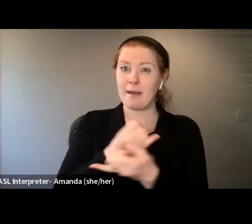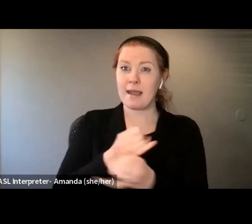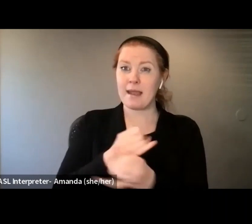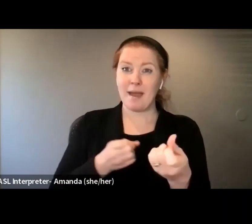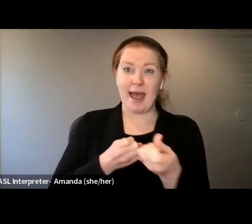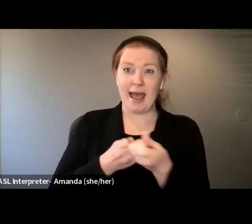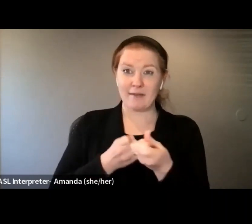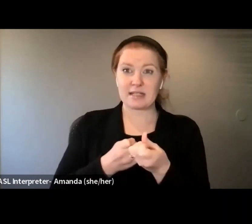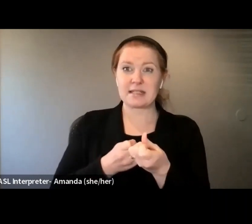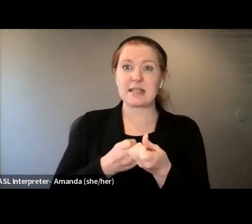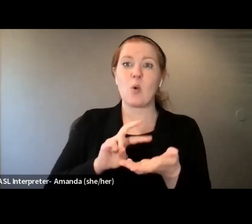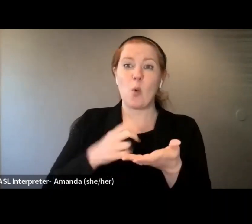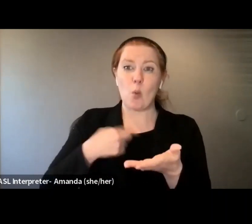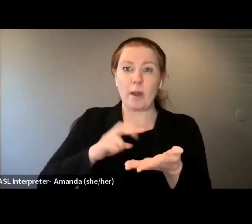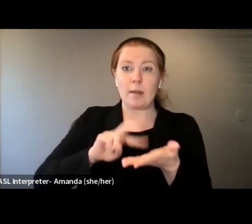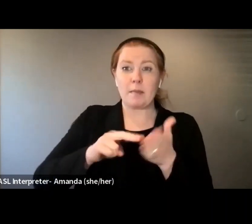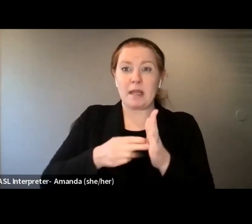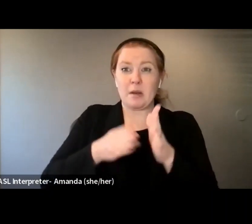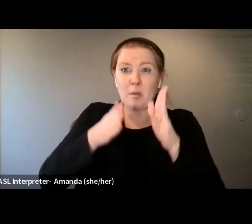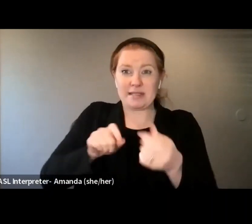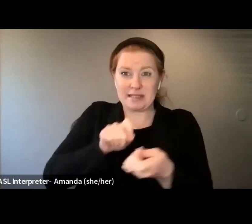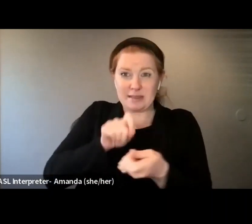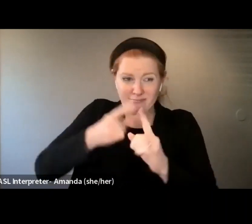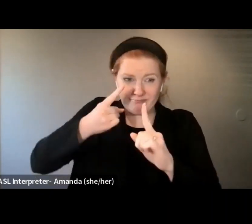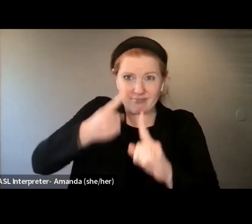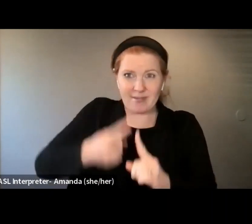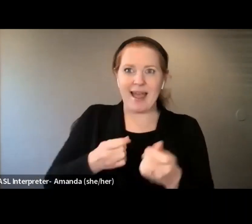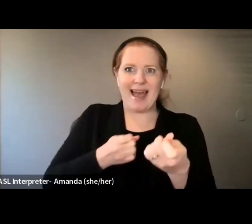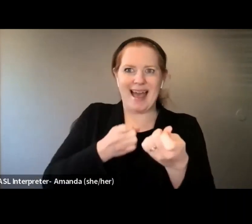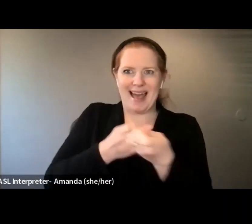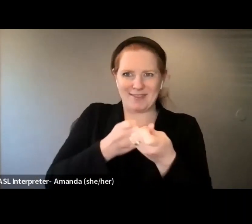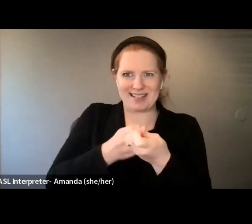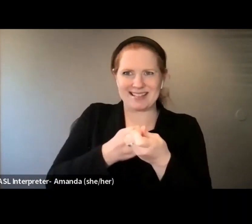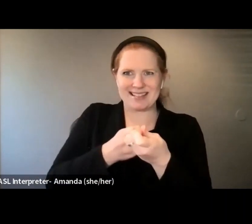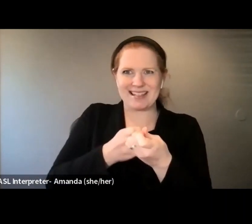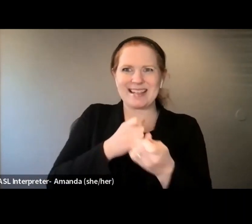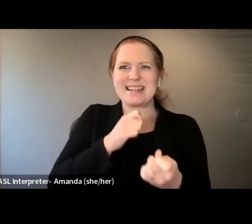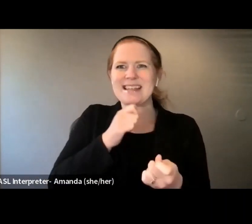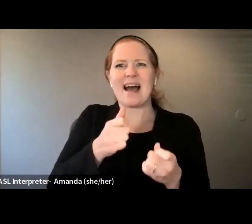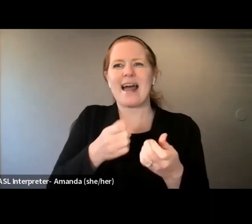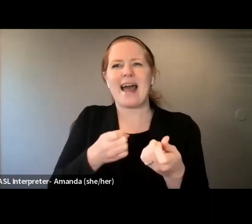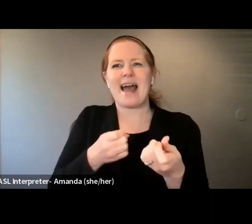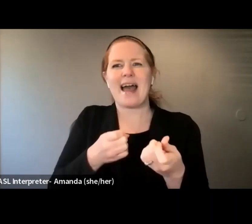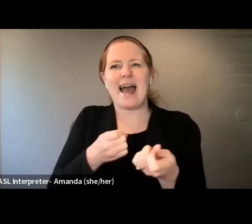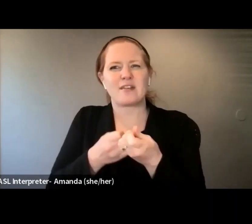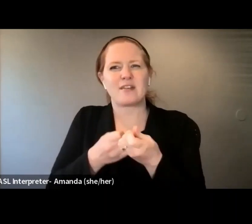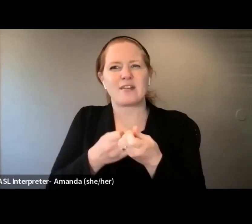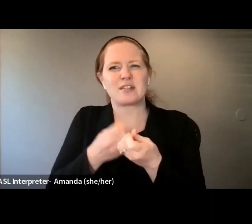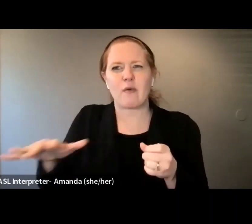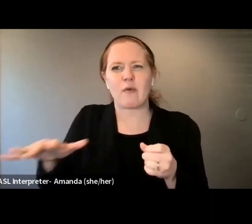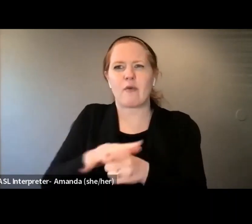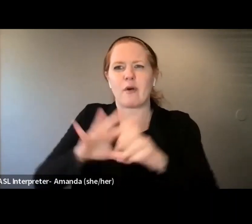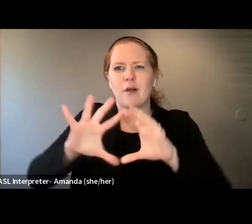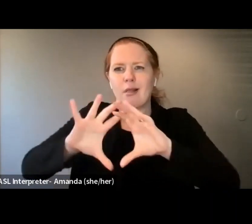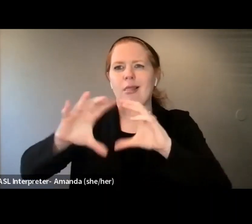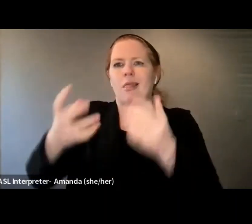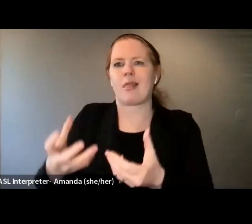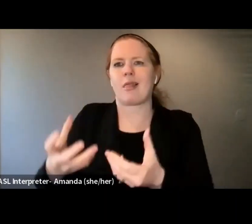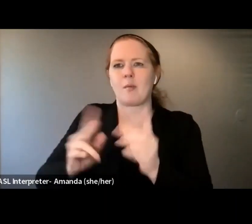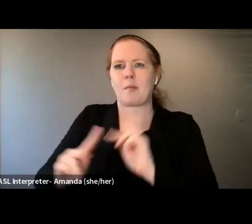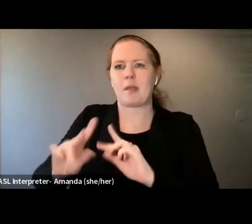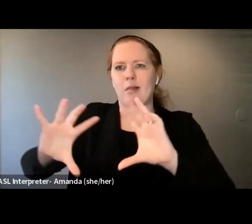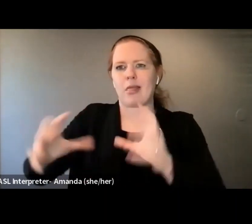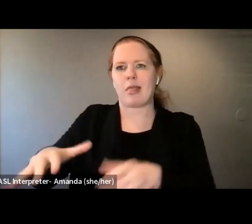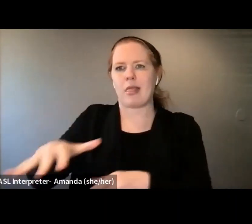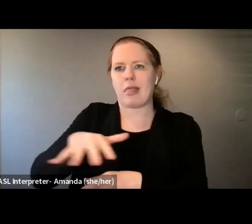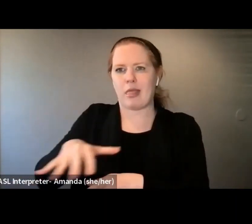mean person-specific advocacy as opposed to advocacy on behalf of an entire class of people. So